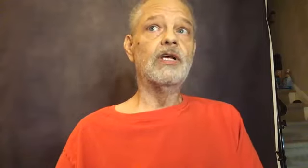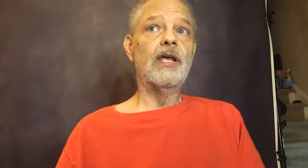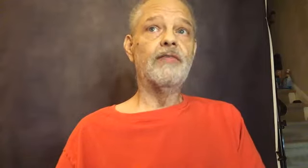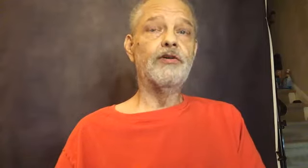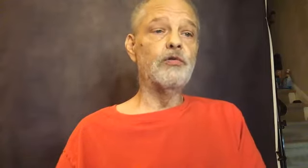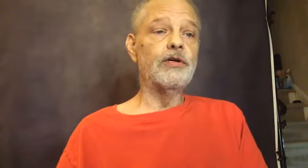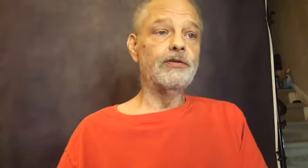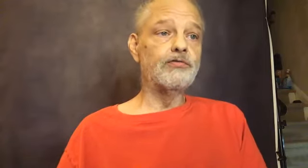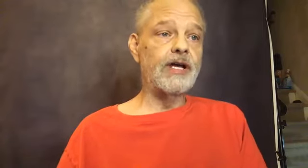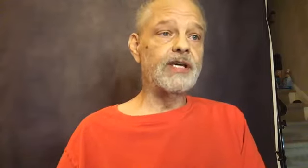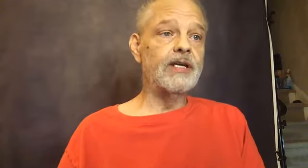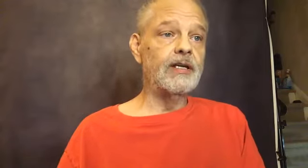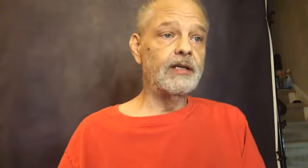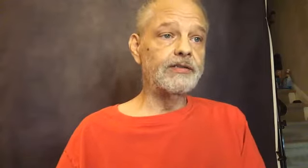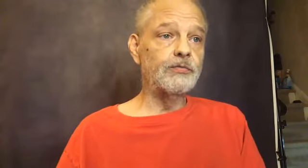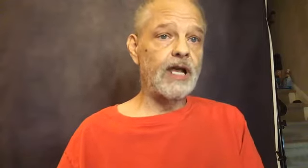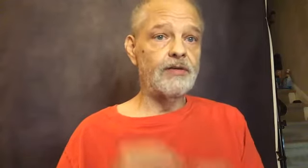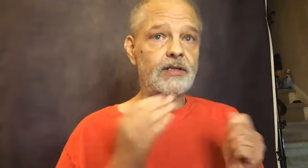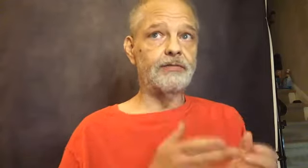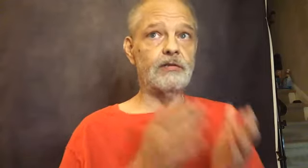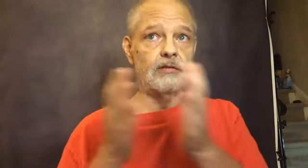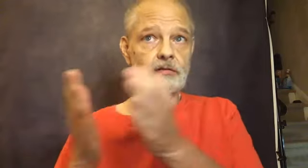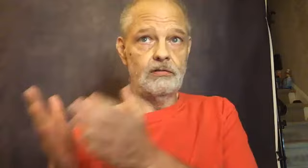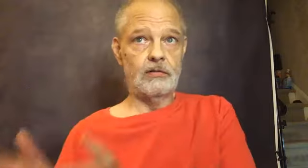if you were to translate into English, would have a different